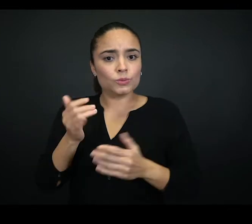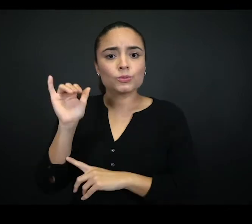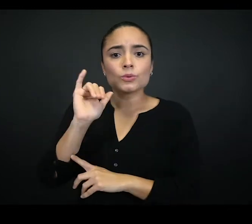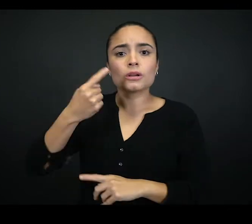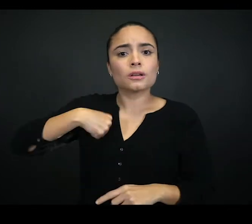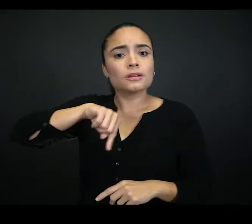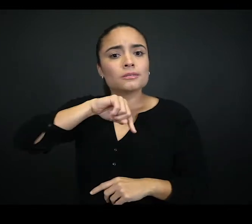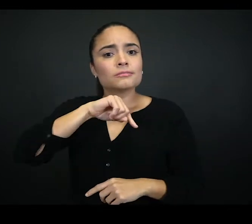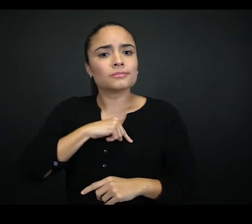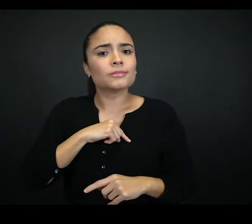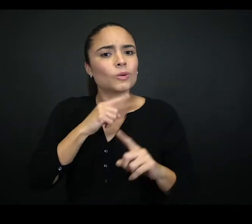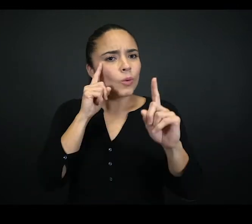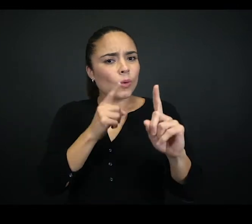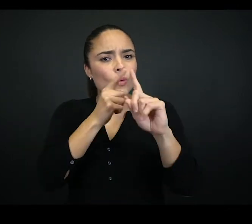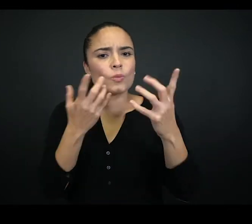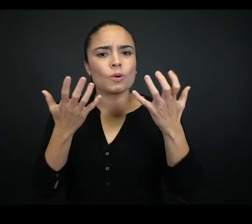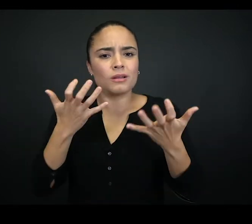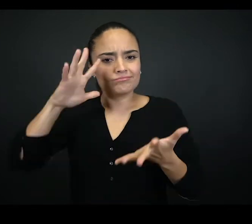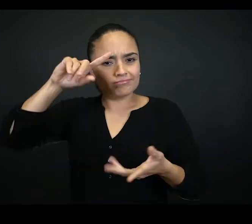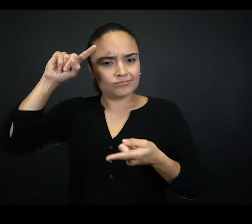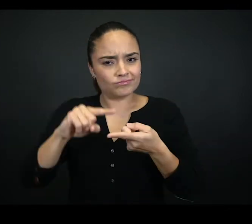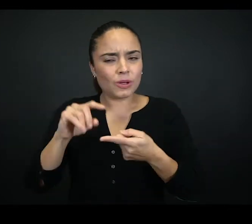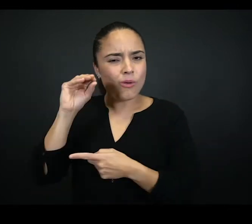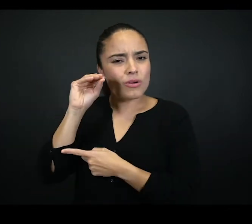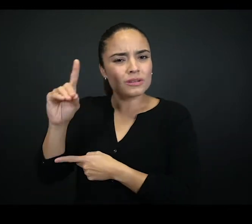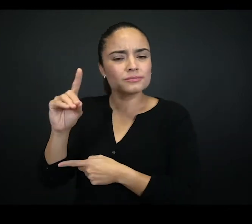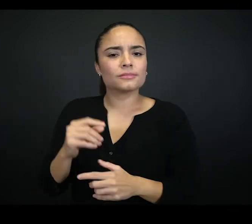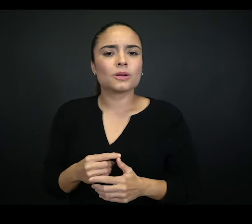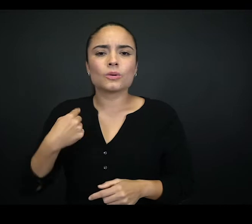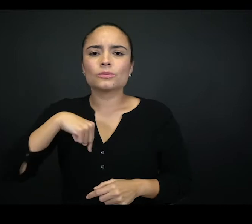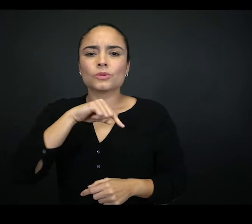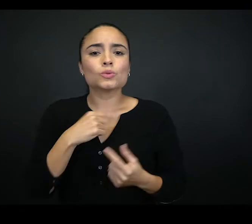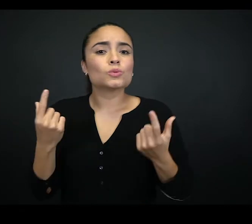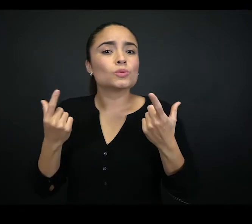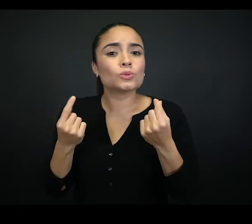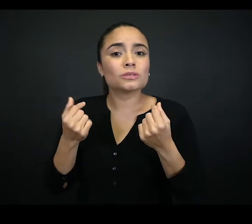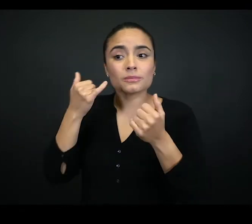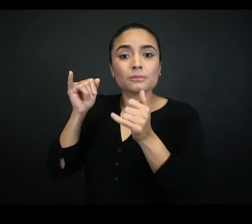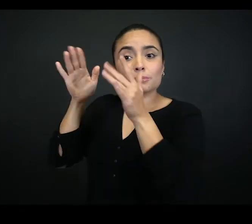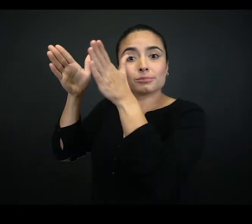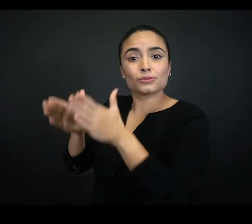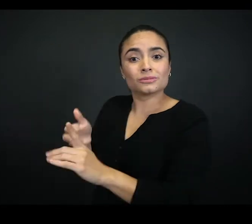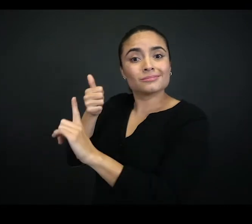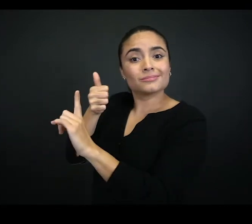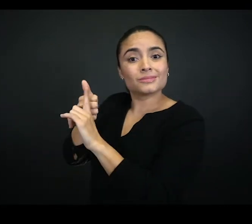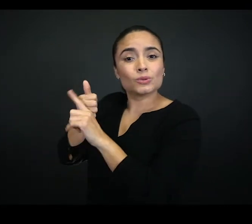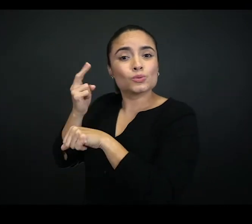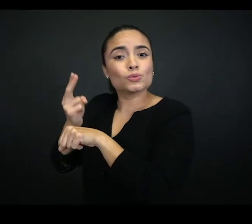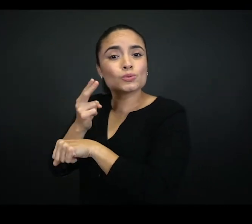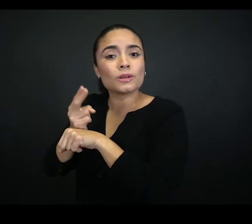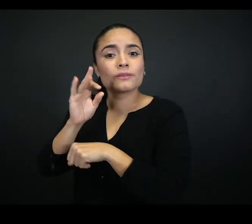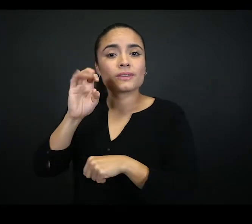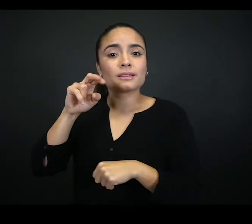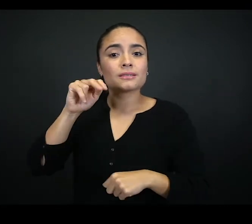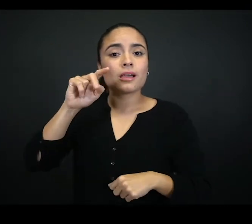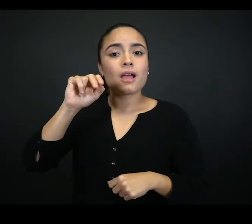a knowledgeable way. So what are you using today? If somebody says they're using fentanyl, obviously we're concerned about that.